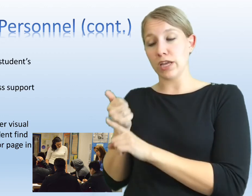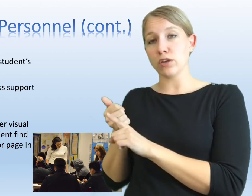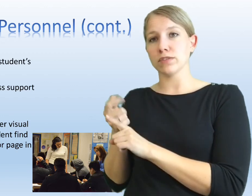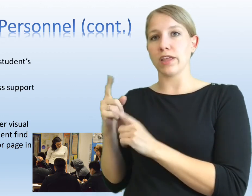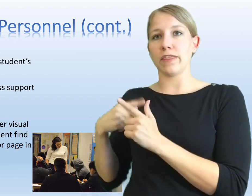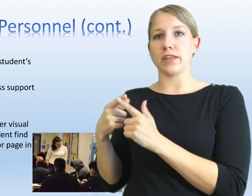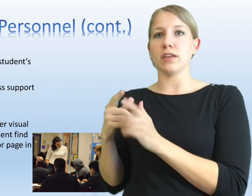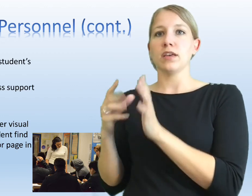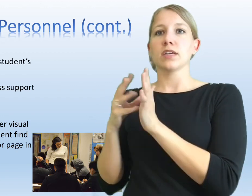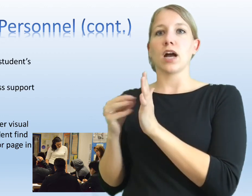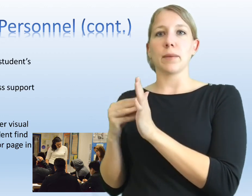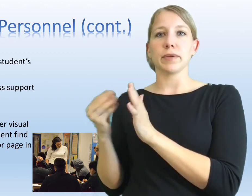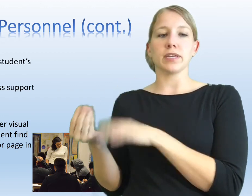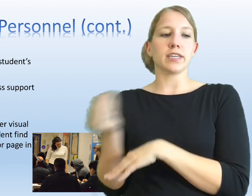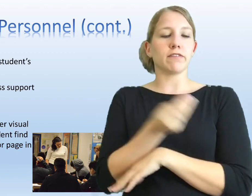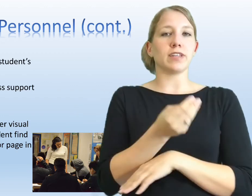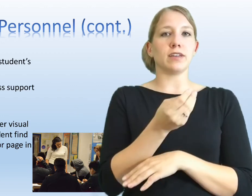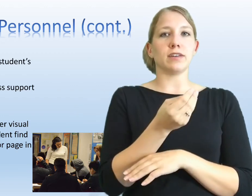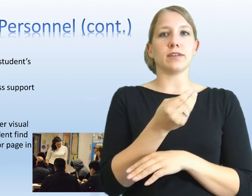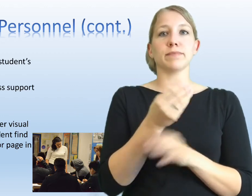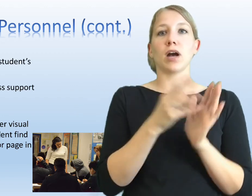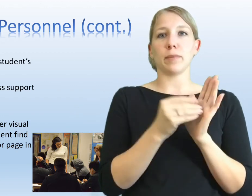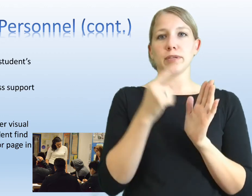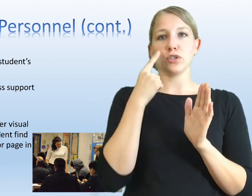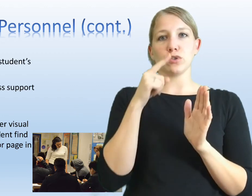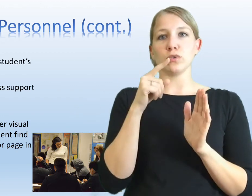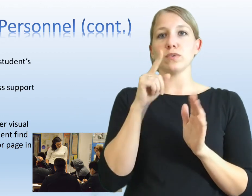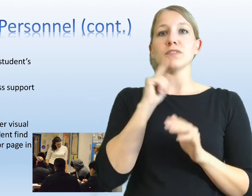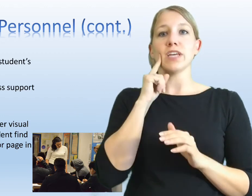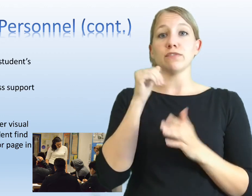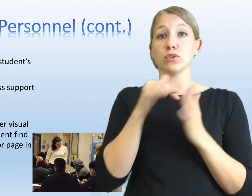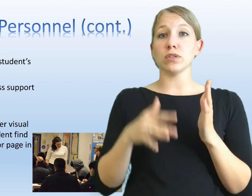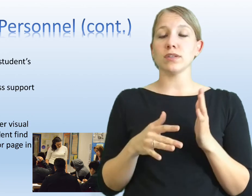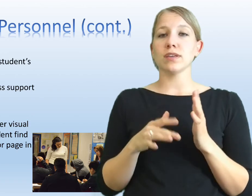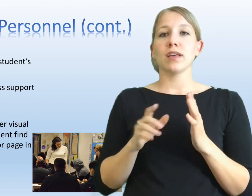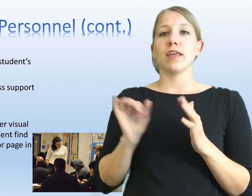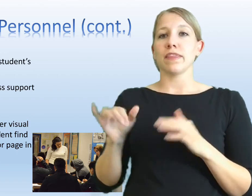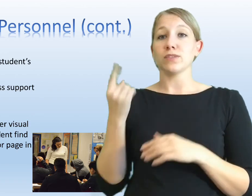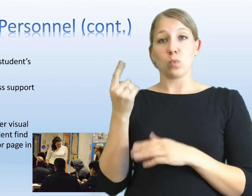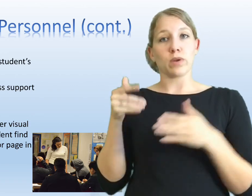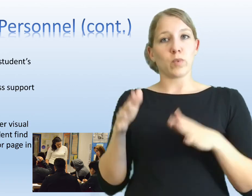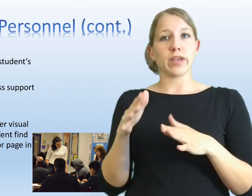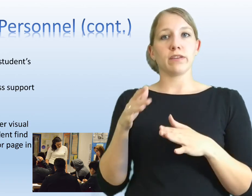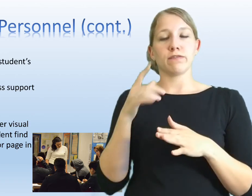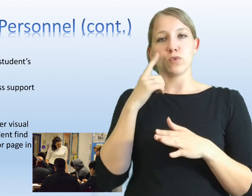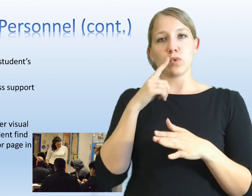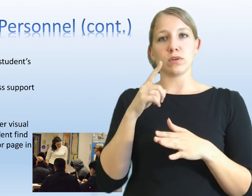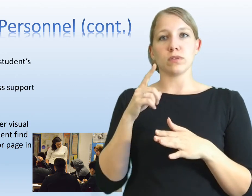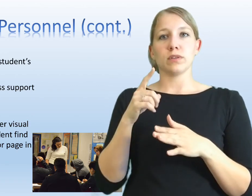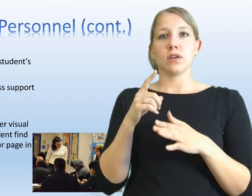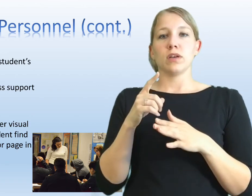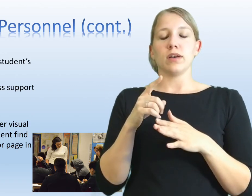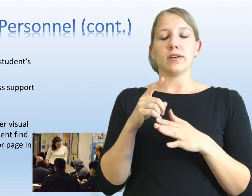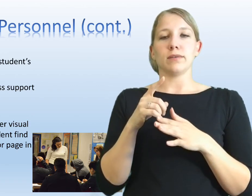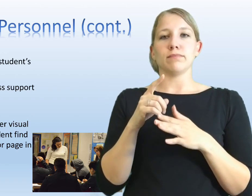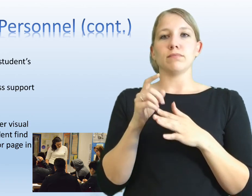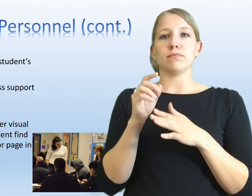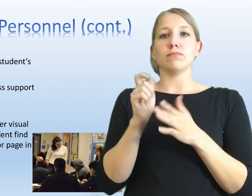for themselves and then copy and give a copy to the deaf student, that's one way for